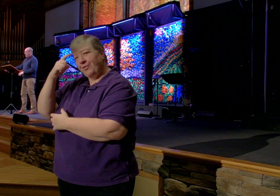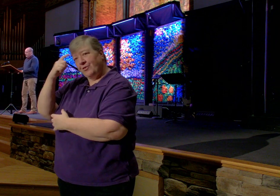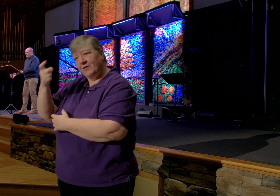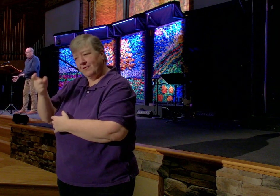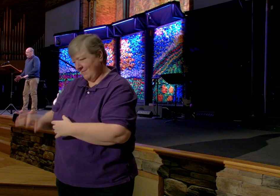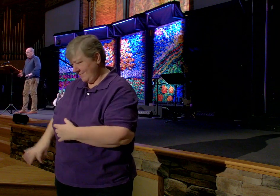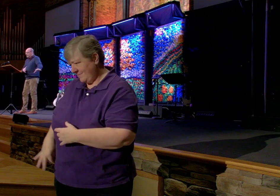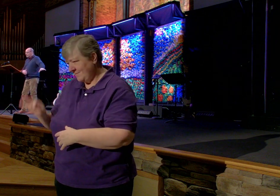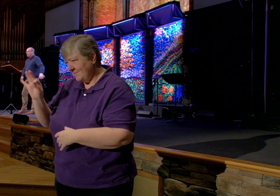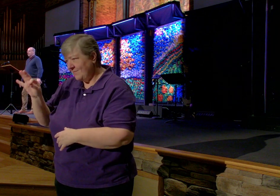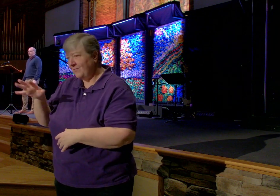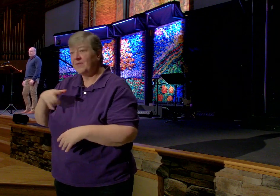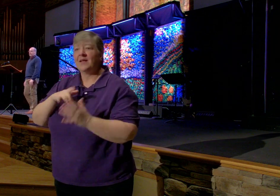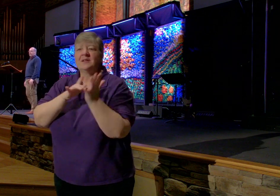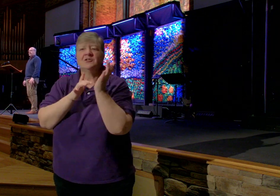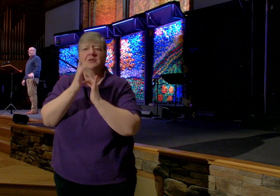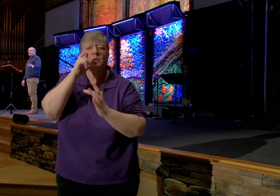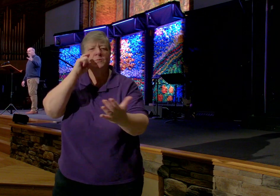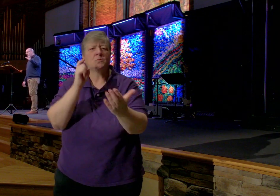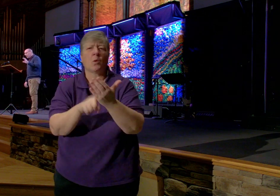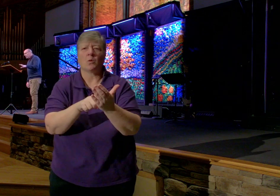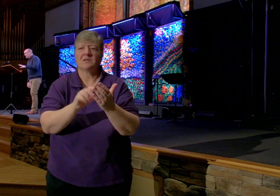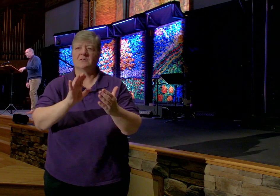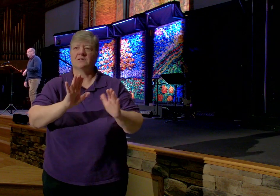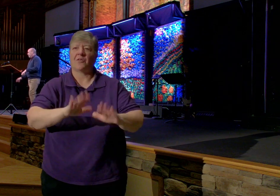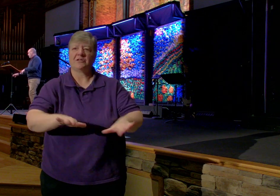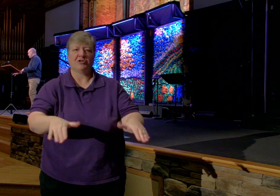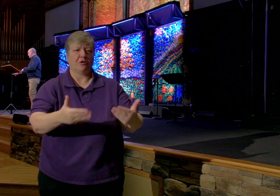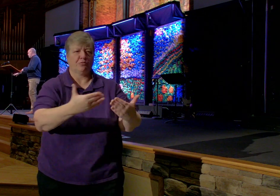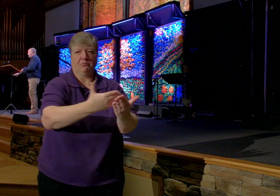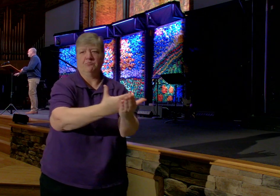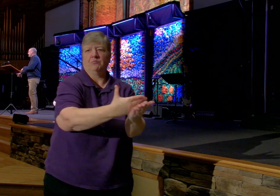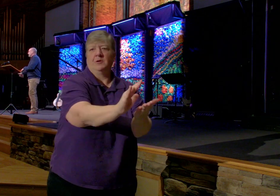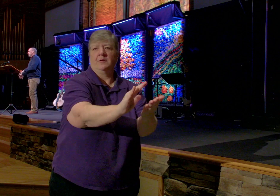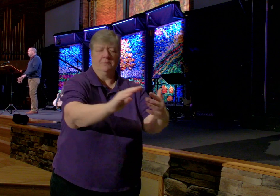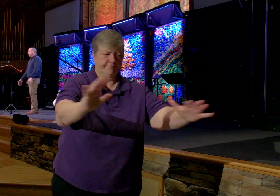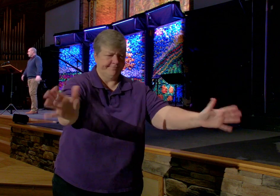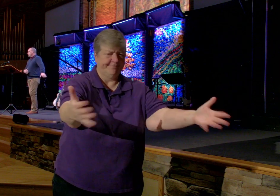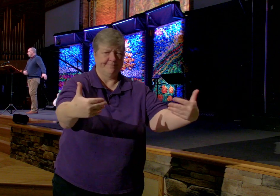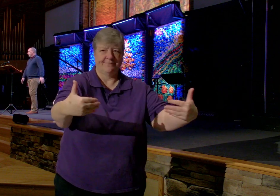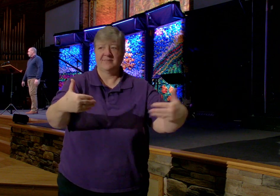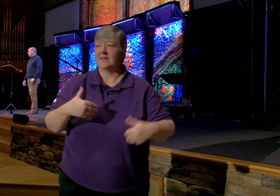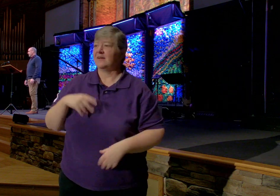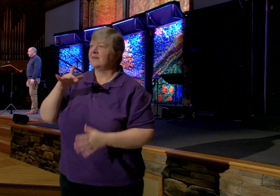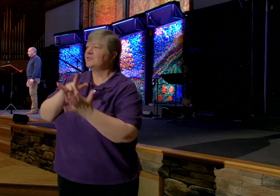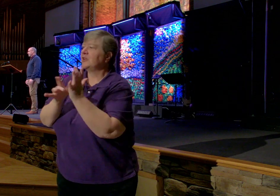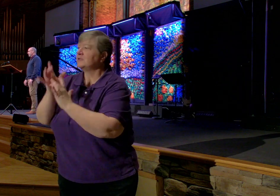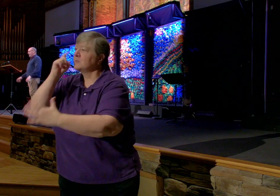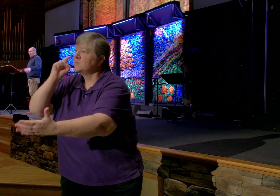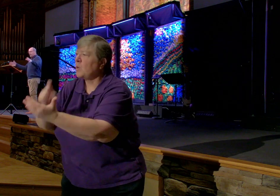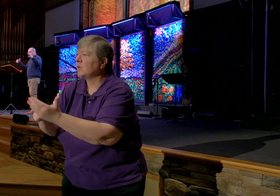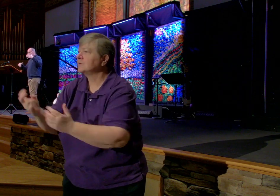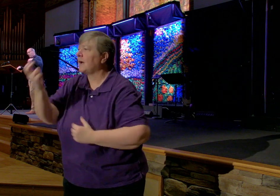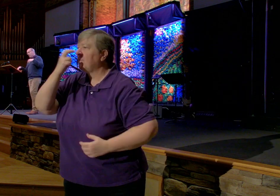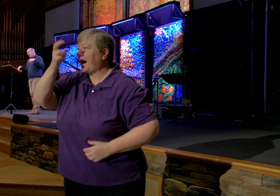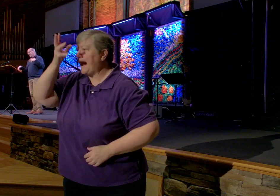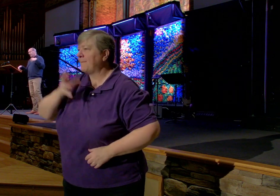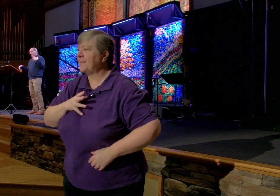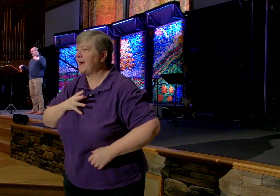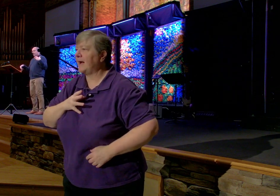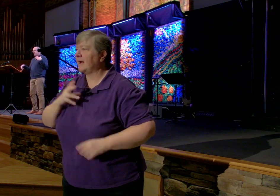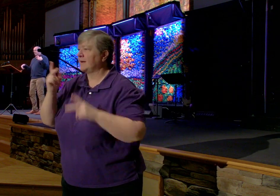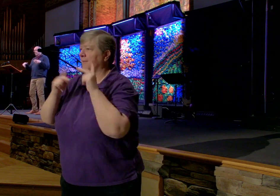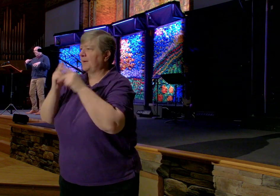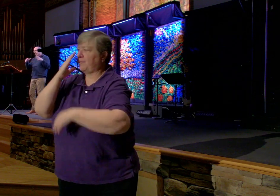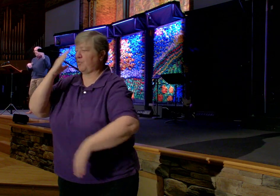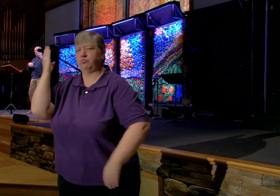little children were being excluded from him. He noticed a blind man that everybody else passed by. He